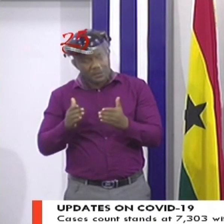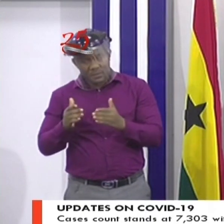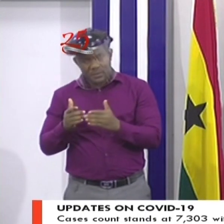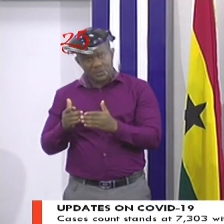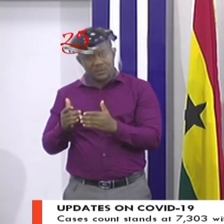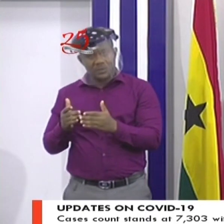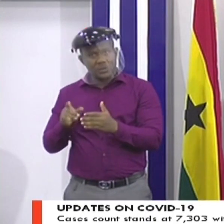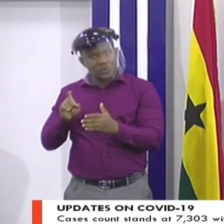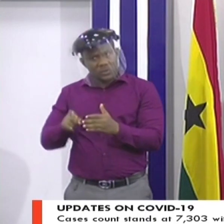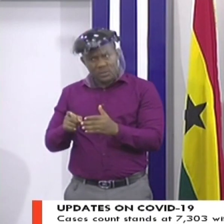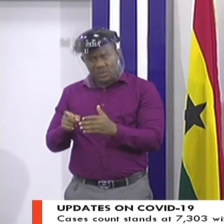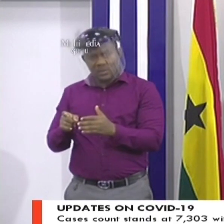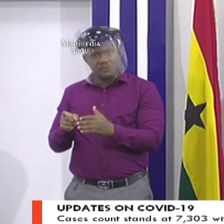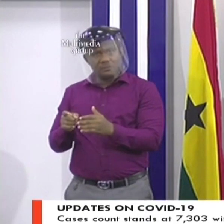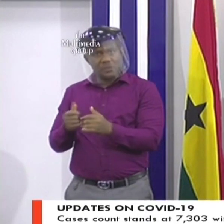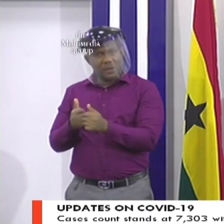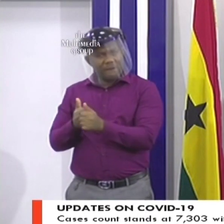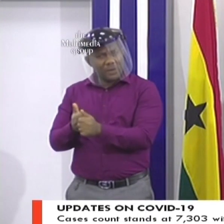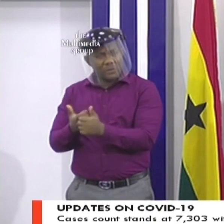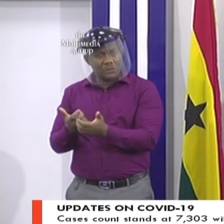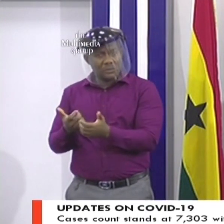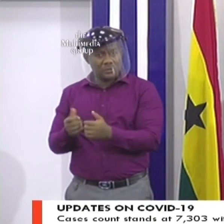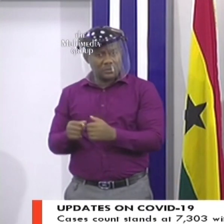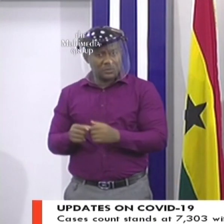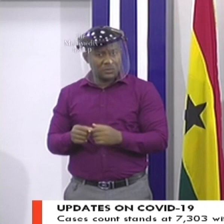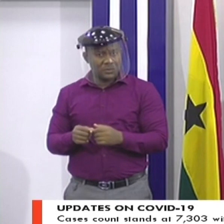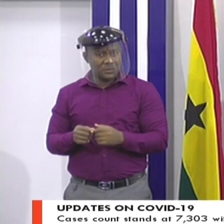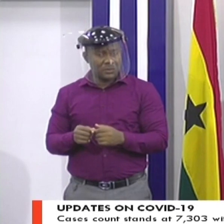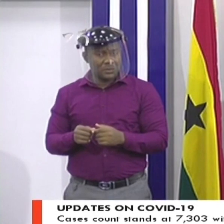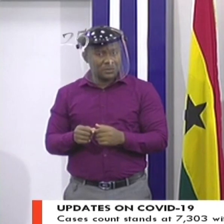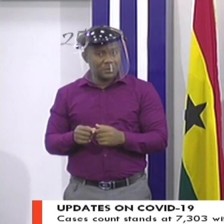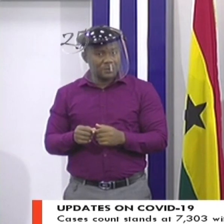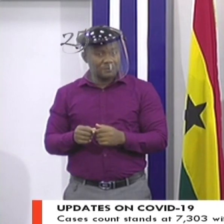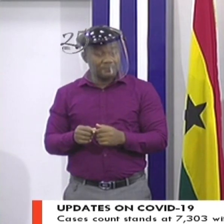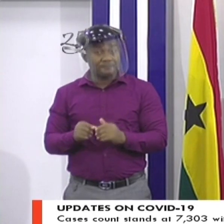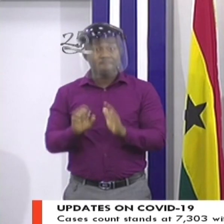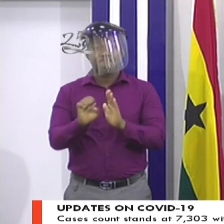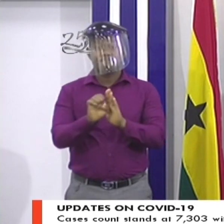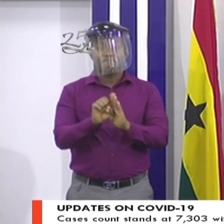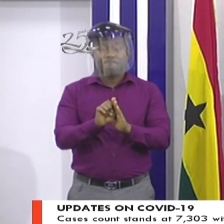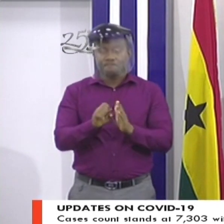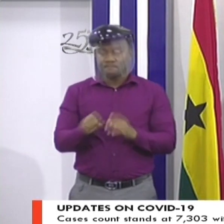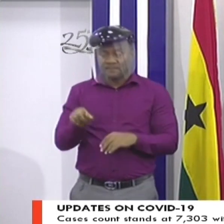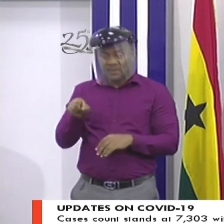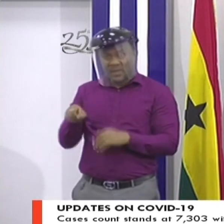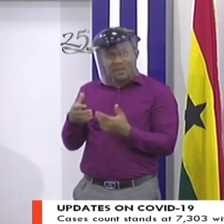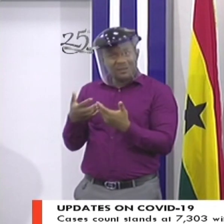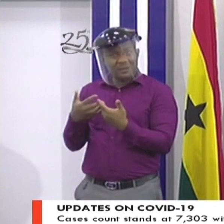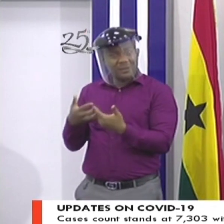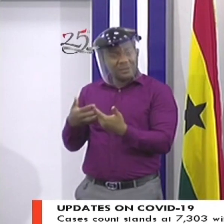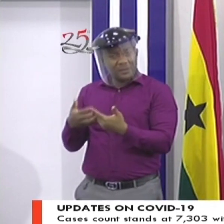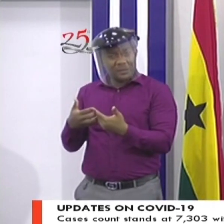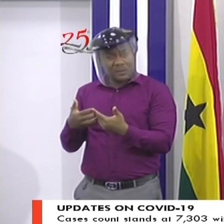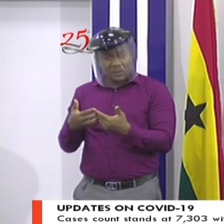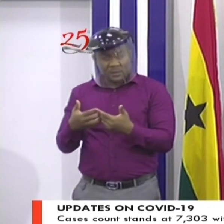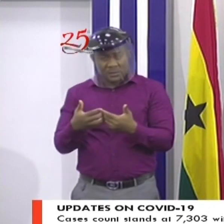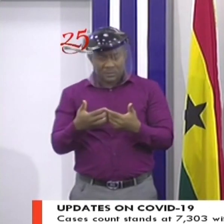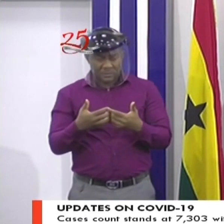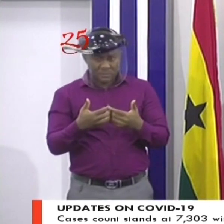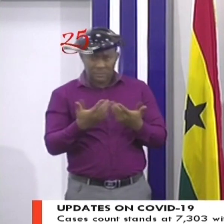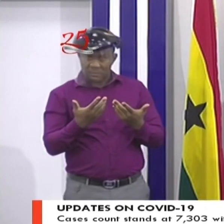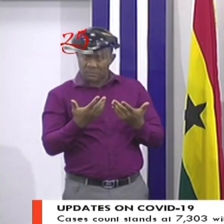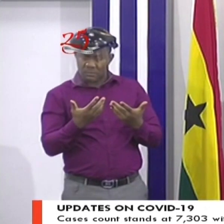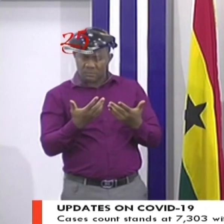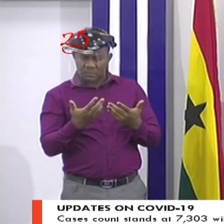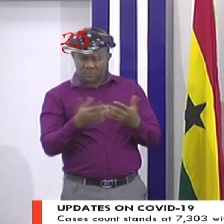parameters that you look at. The sensitivity, that how well will this test correctly identify the